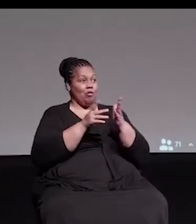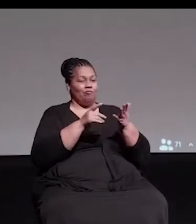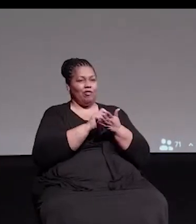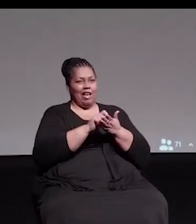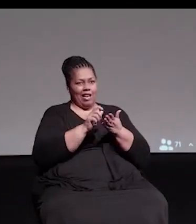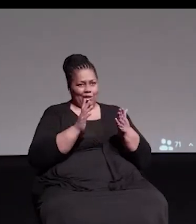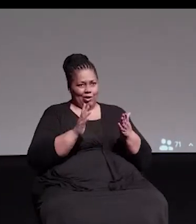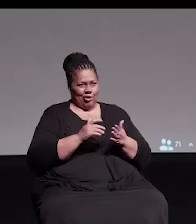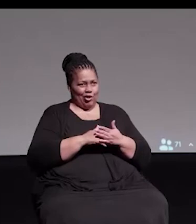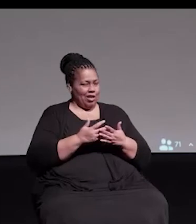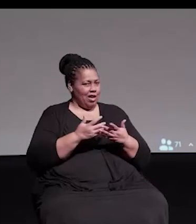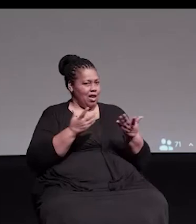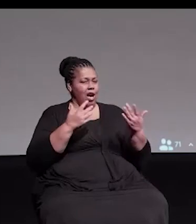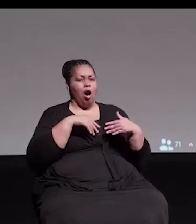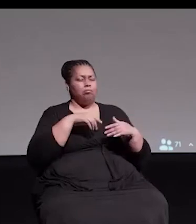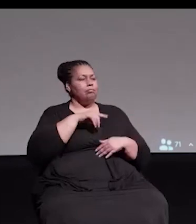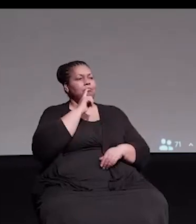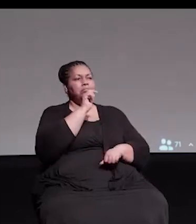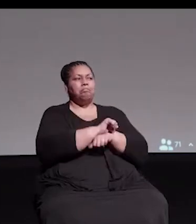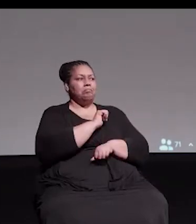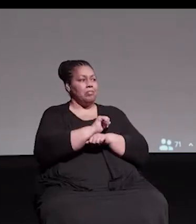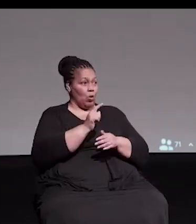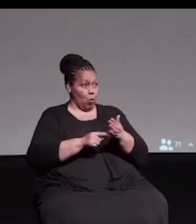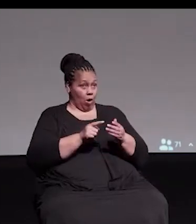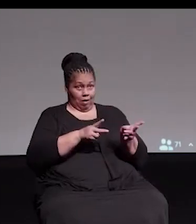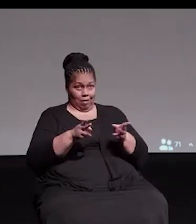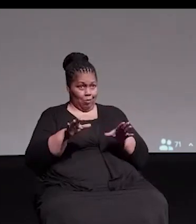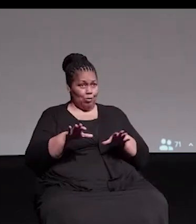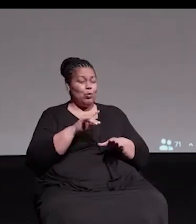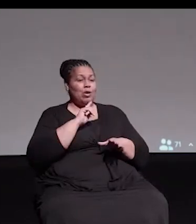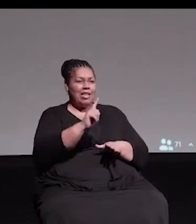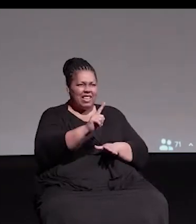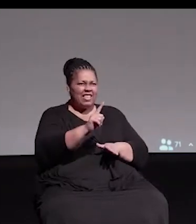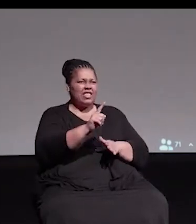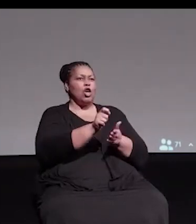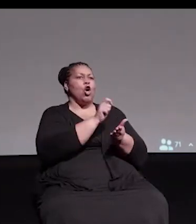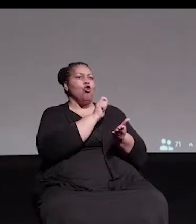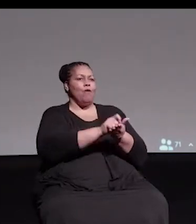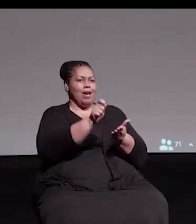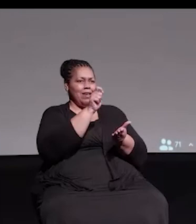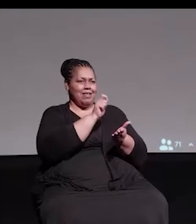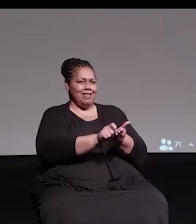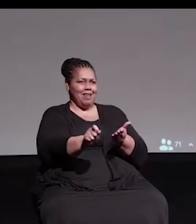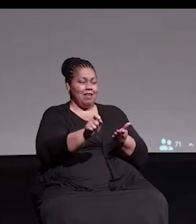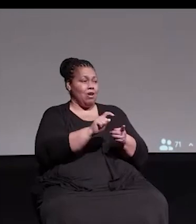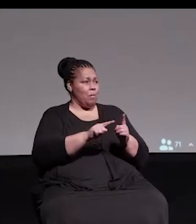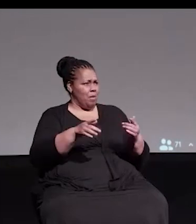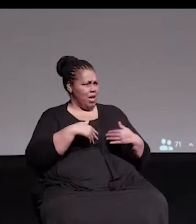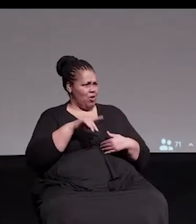so there's no question in my mind that what you all do is writing. But my bigger question is